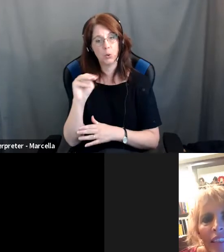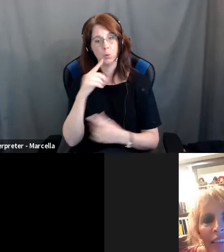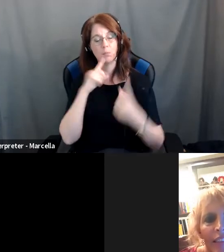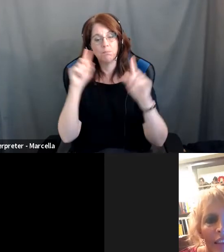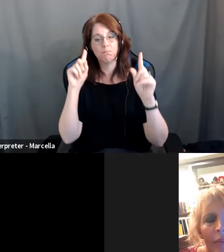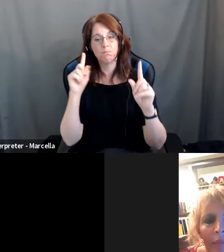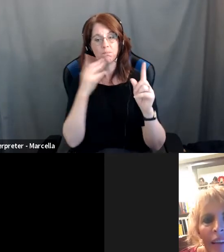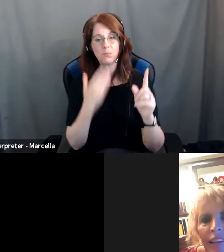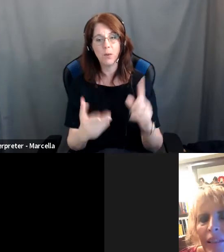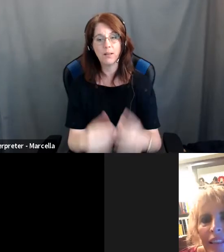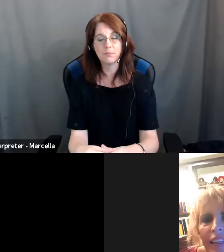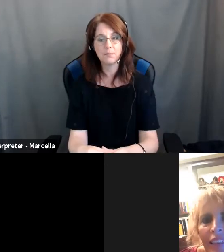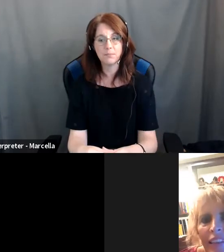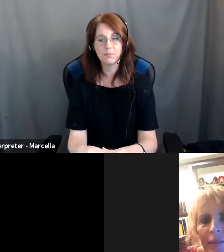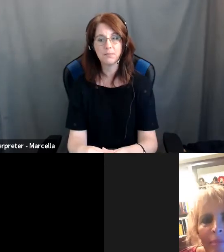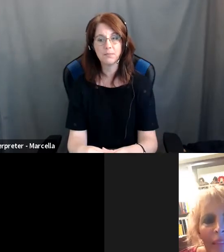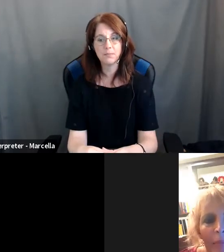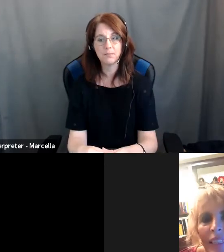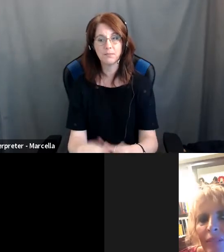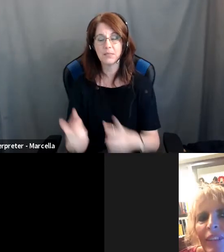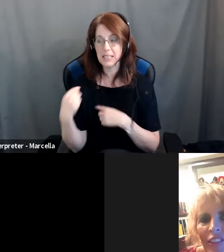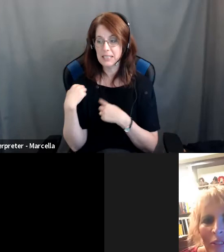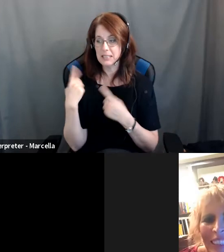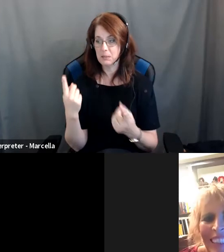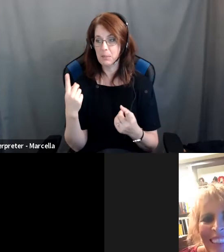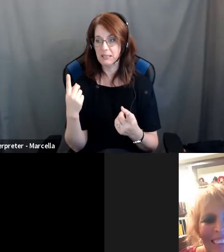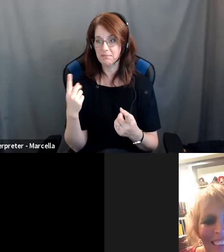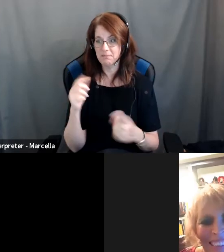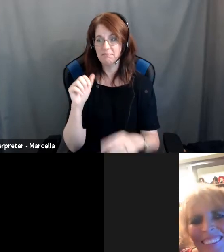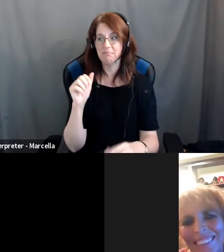So it's been an adventure.